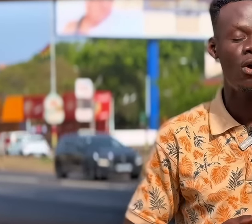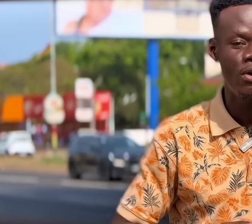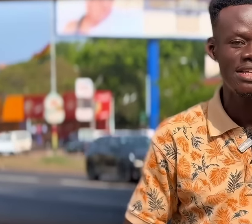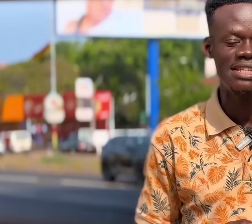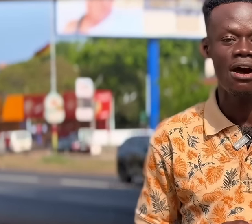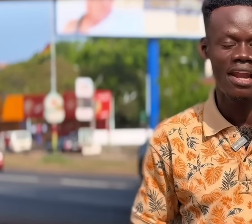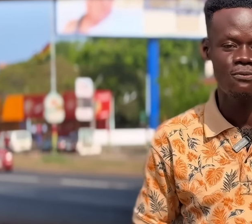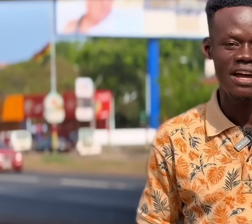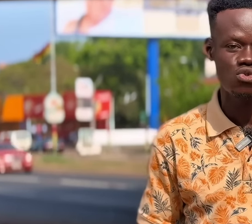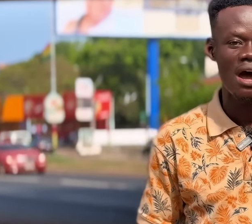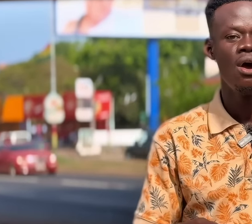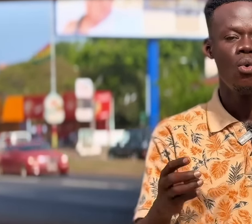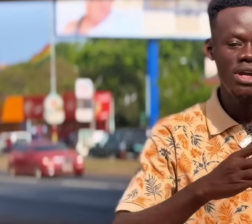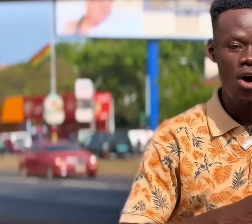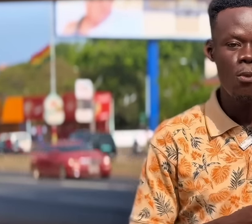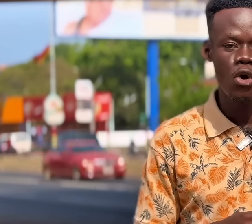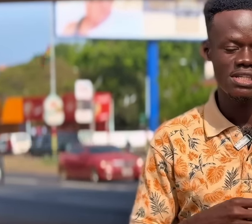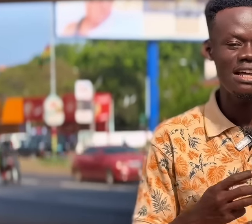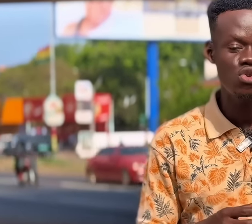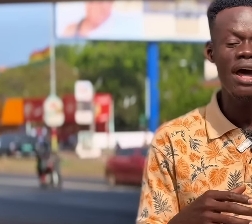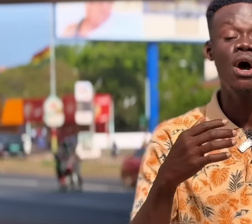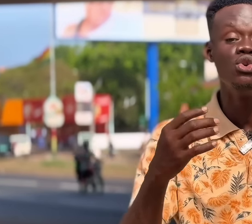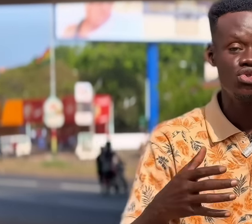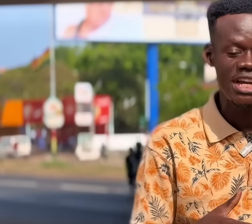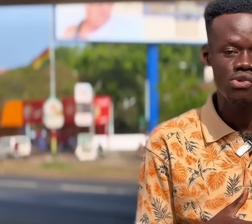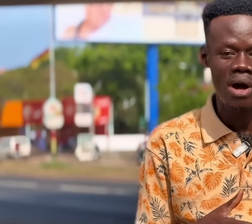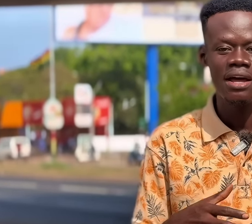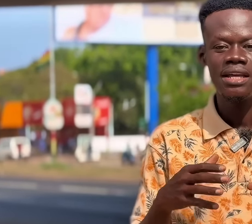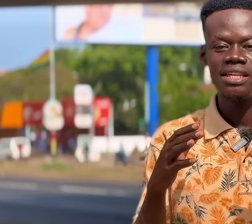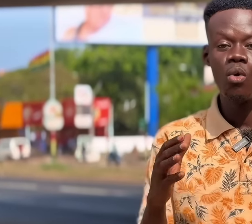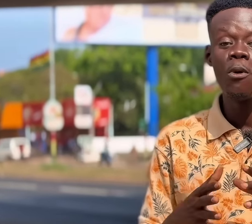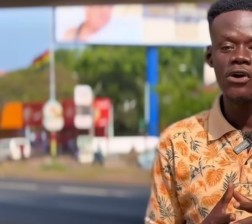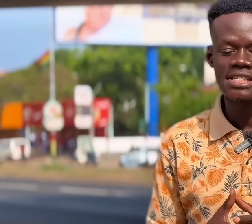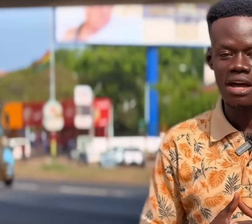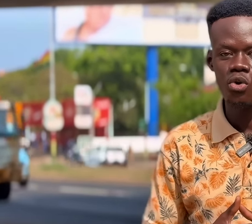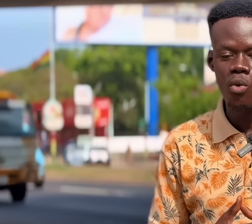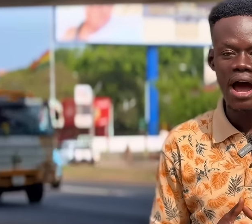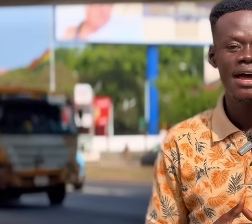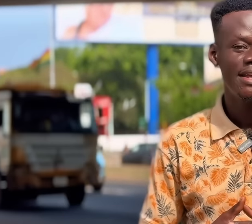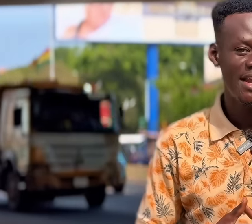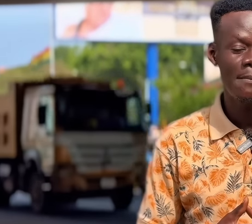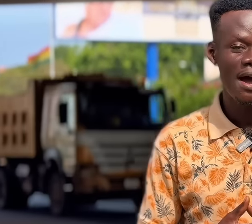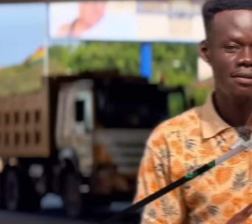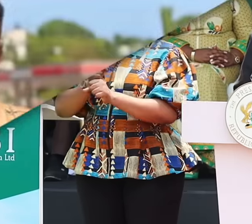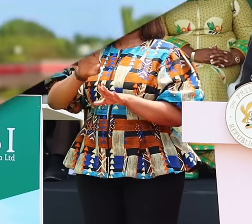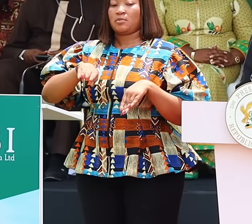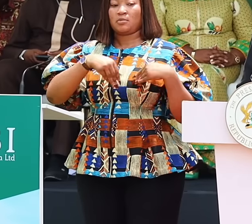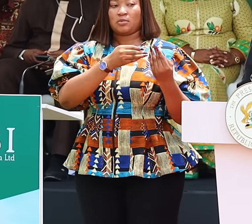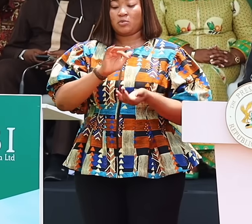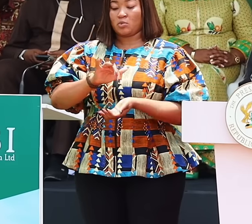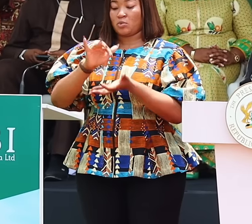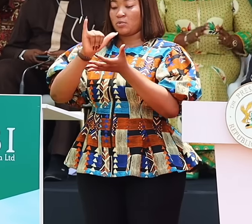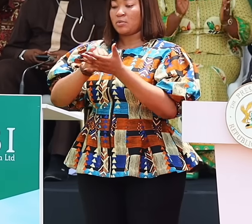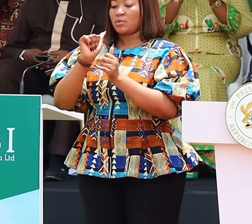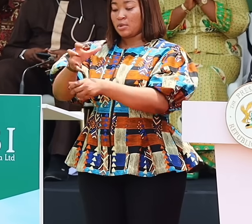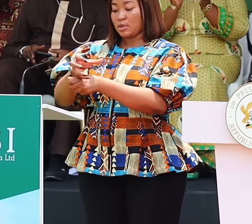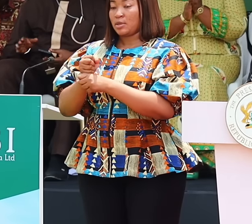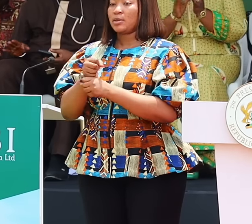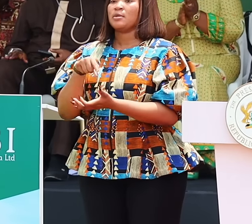they can register or LemFi so a unya bonus. Sanso and how use chance so a ye wo bonuses ahodo a ye de ma. That we can achieve this